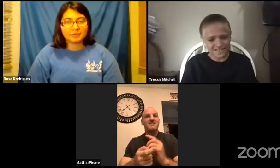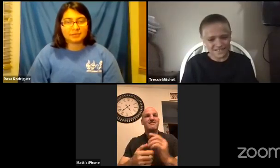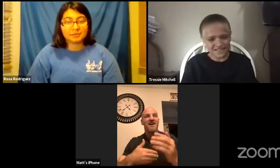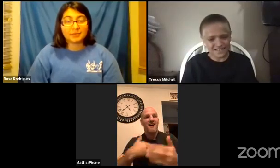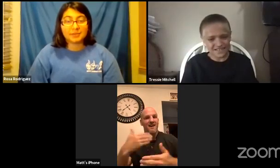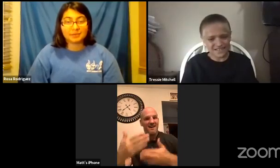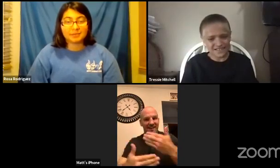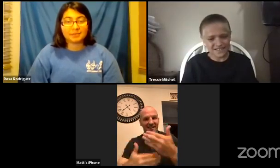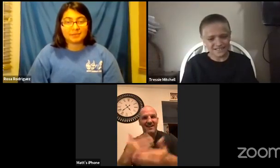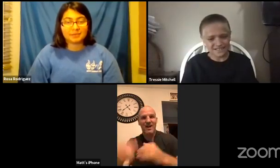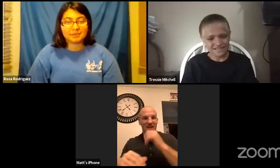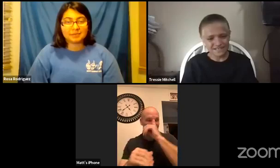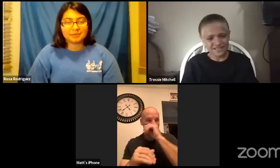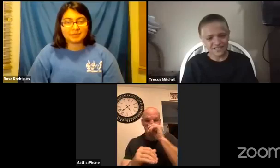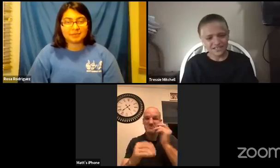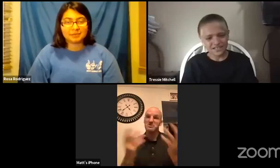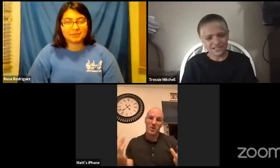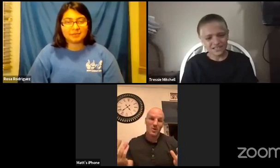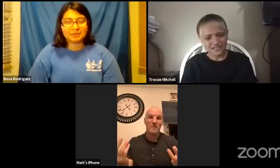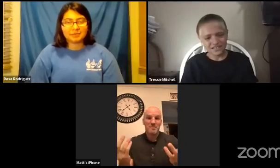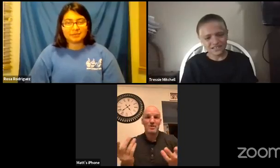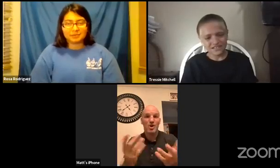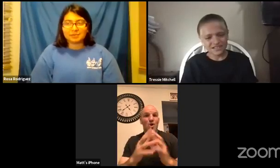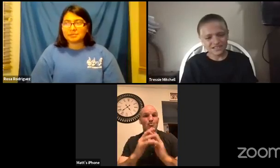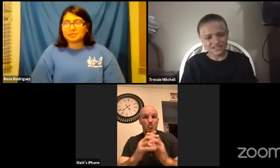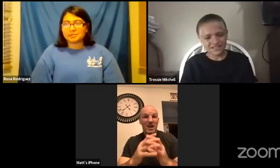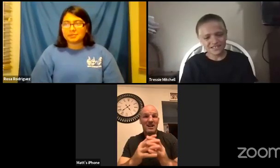weeks, and about a month later, my parents would tell